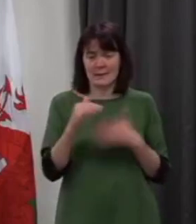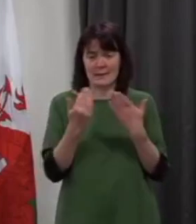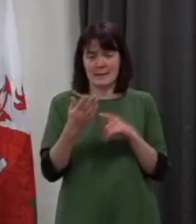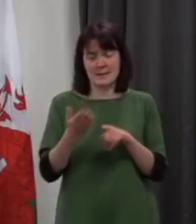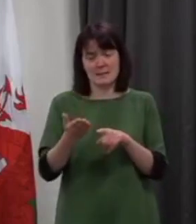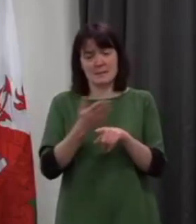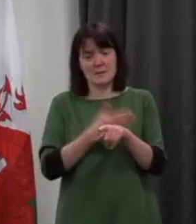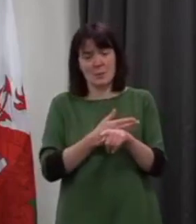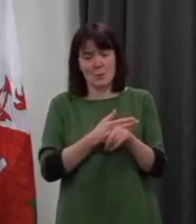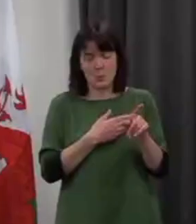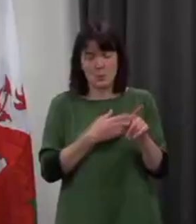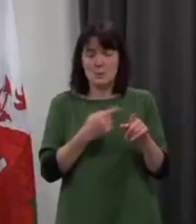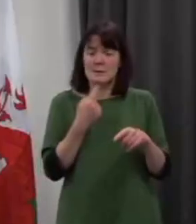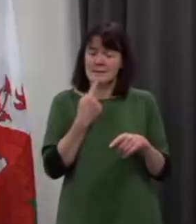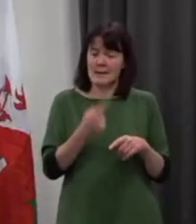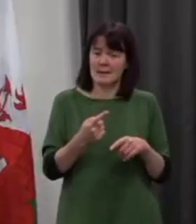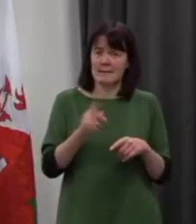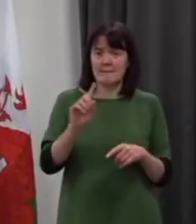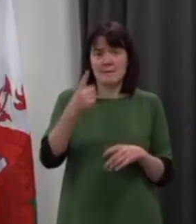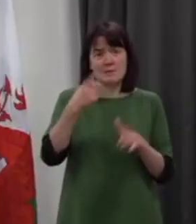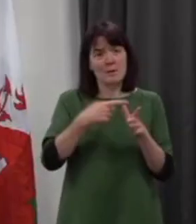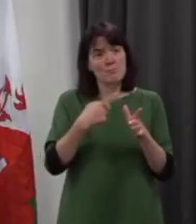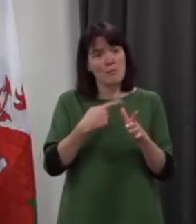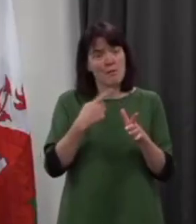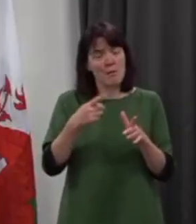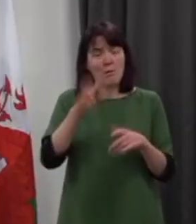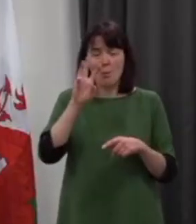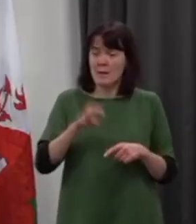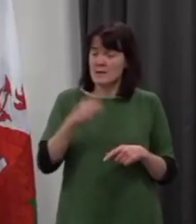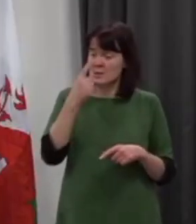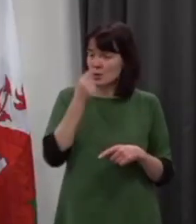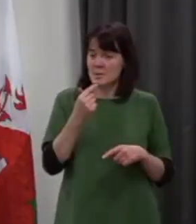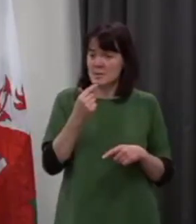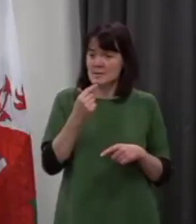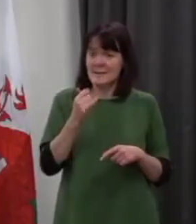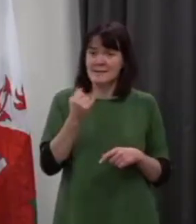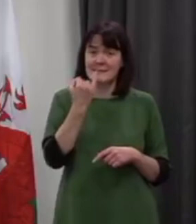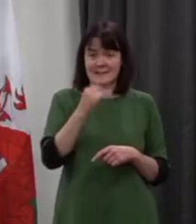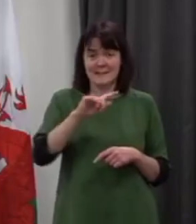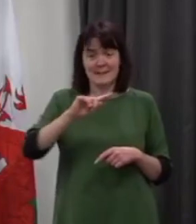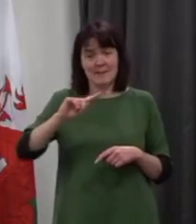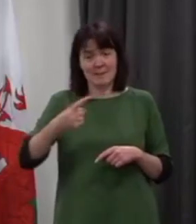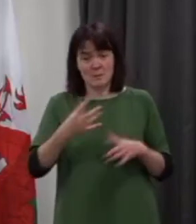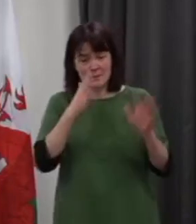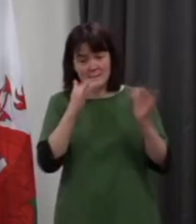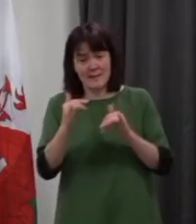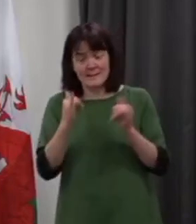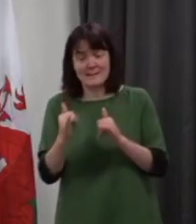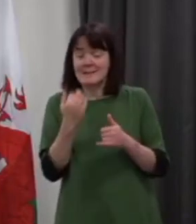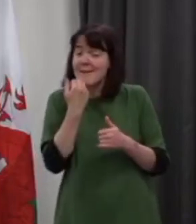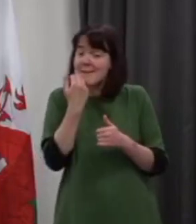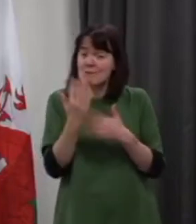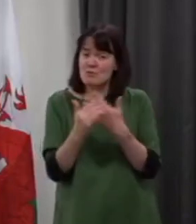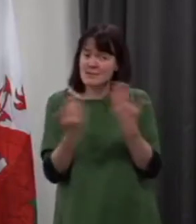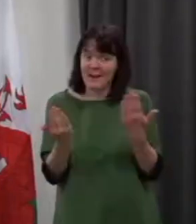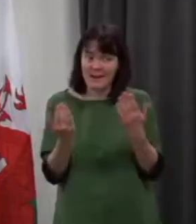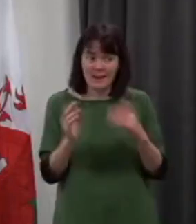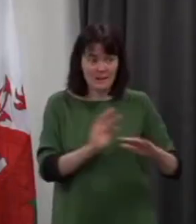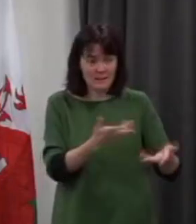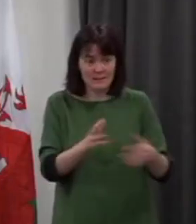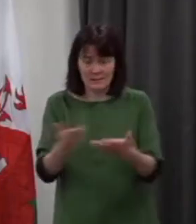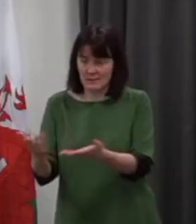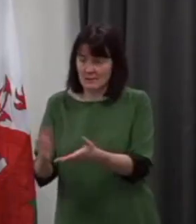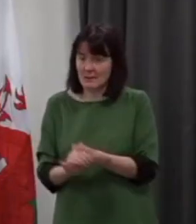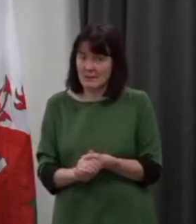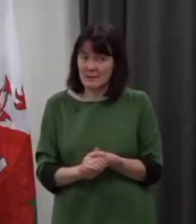April, tomorrow, Wales would be able to provide 6,000 tests a day. Mm-hmm. Can I ask you, was